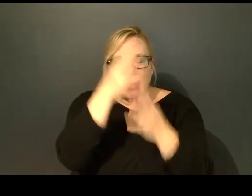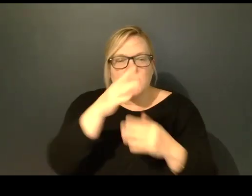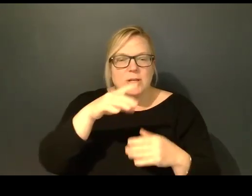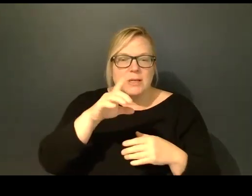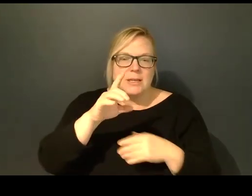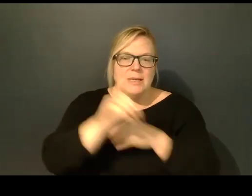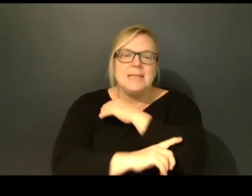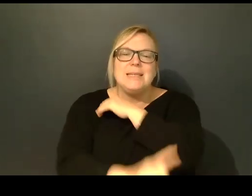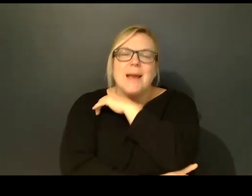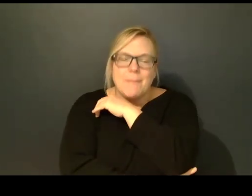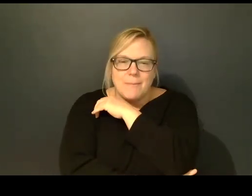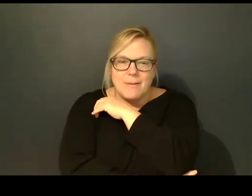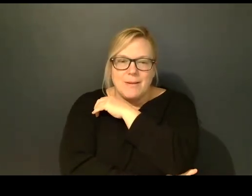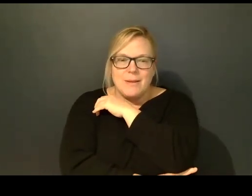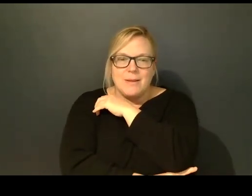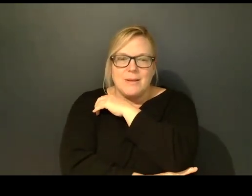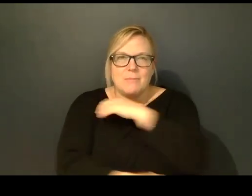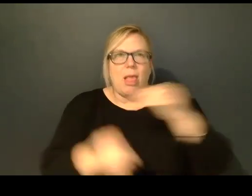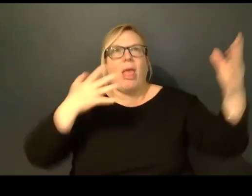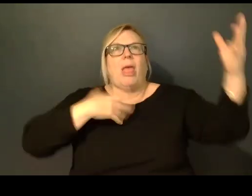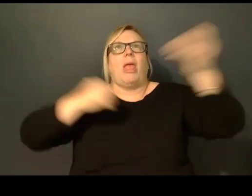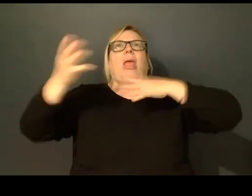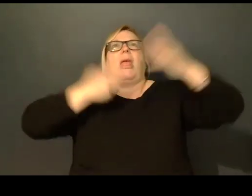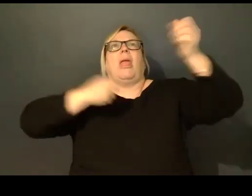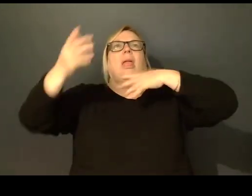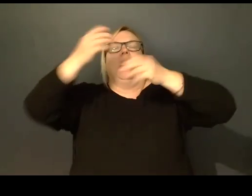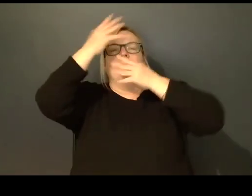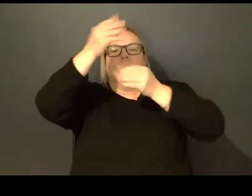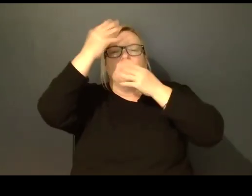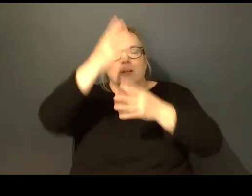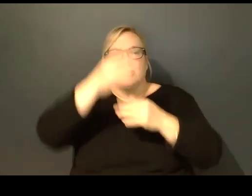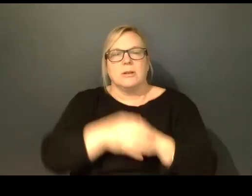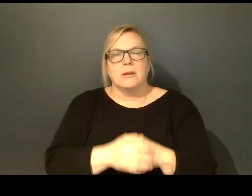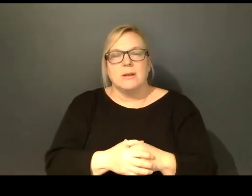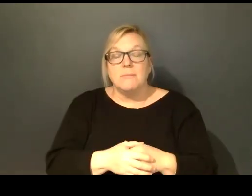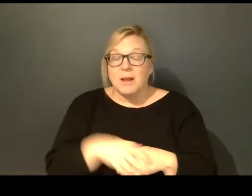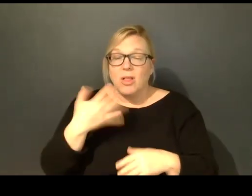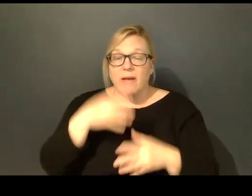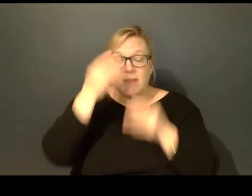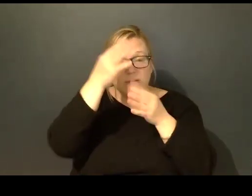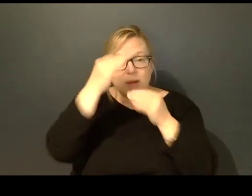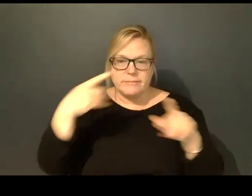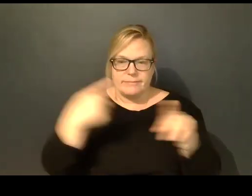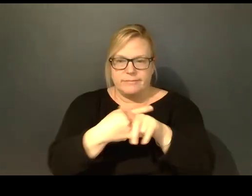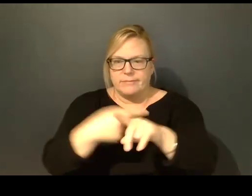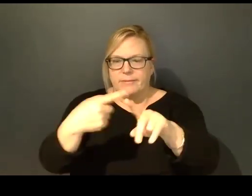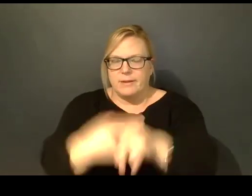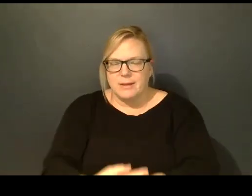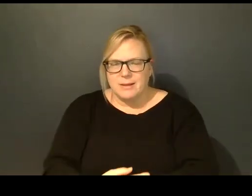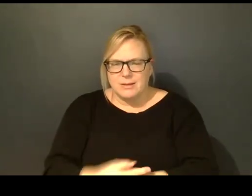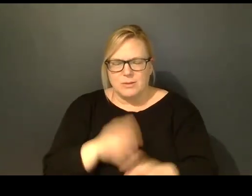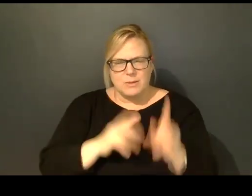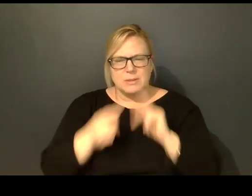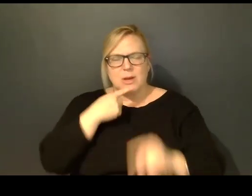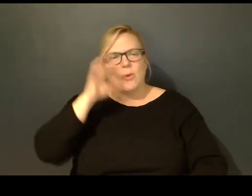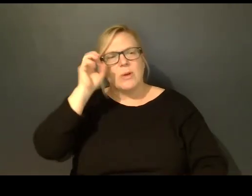Yeah. And like you said, a lot of that information is contradictory. So folks just end up saying like, oh, I have this